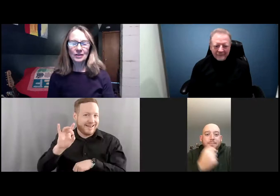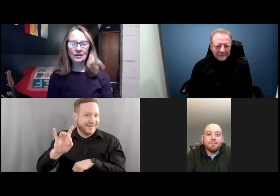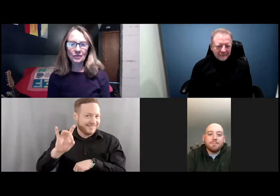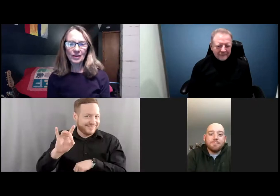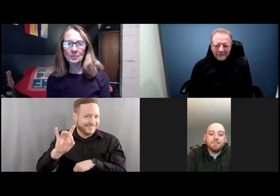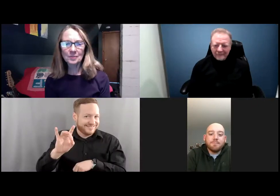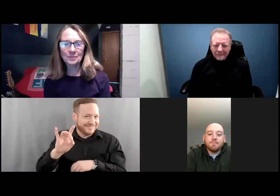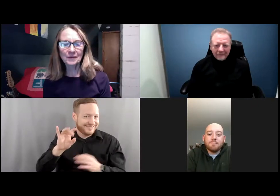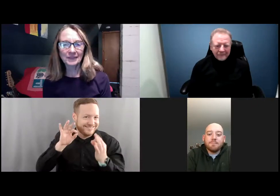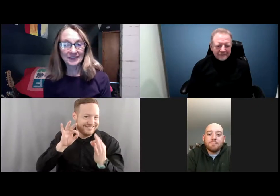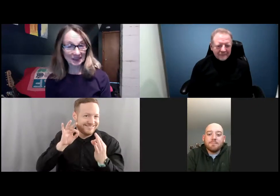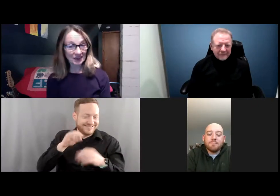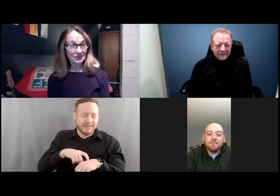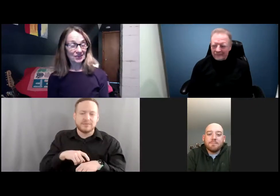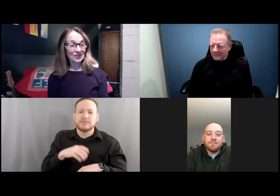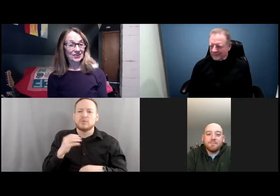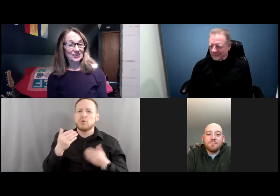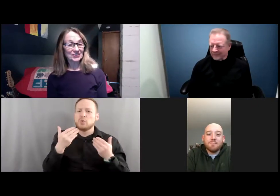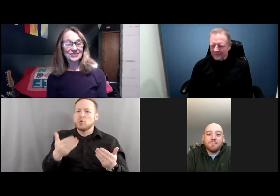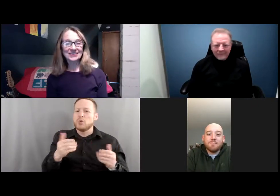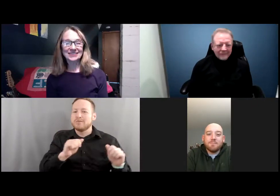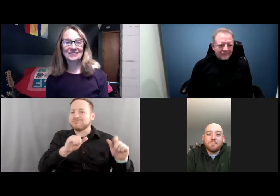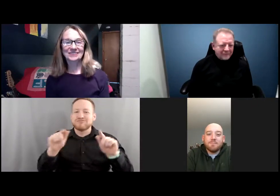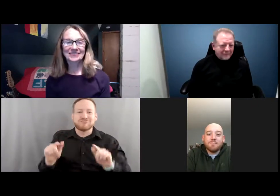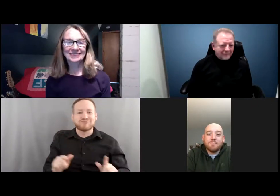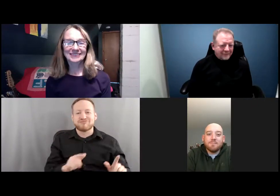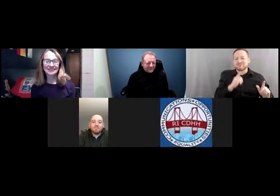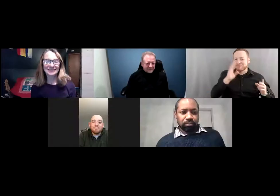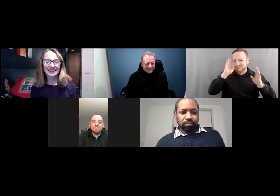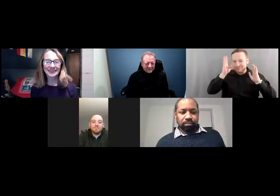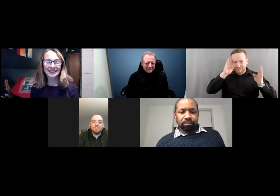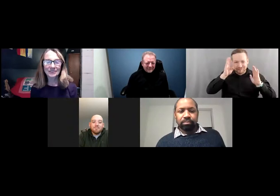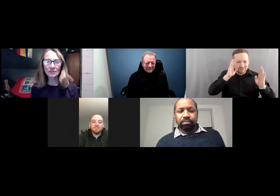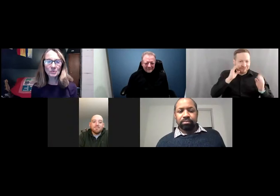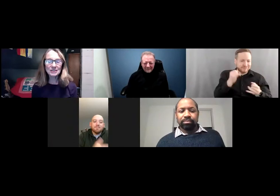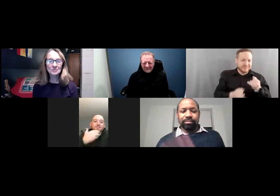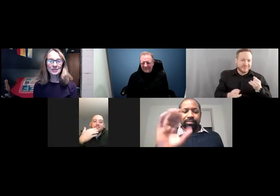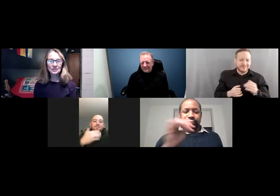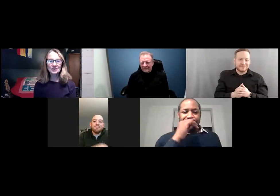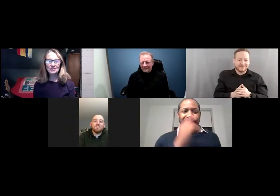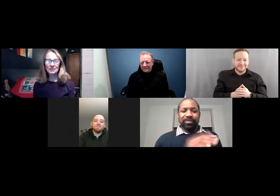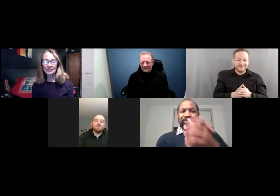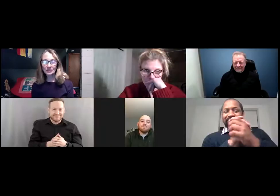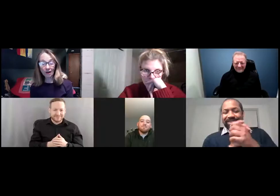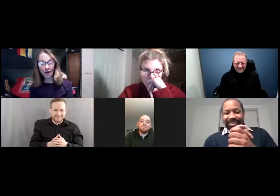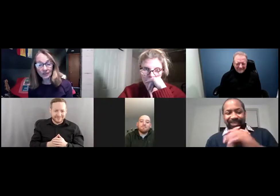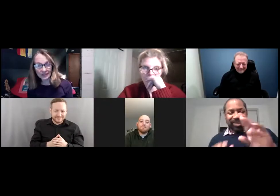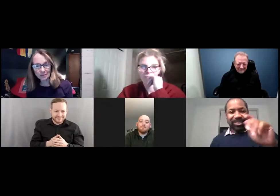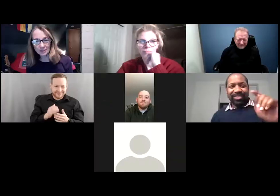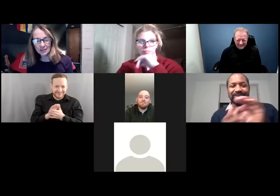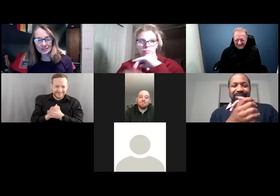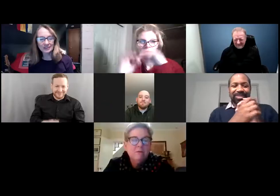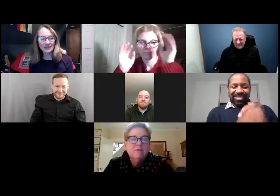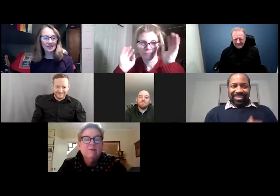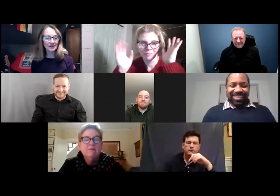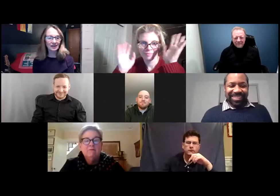we are going to wrap up. It's 8 o'clock on the nose. If everyone doesn't mind turning on their cameras,